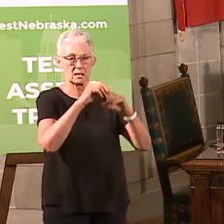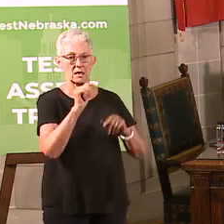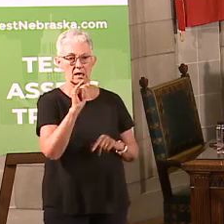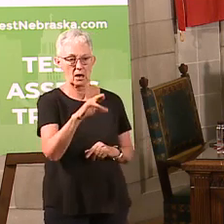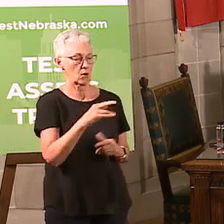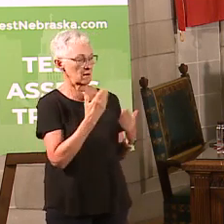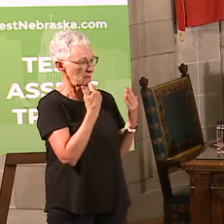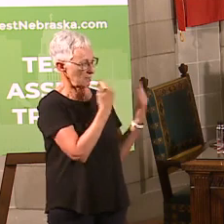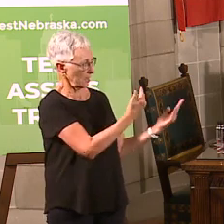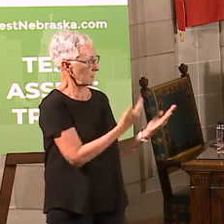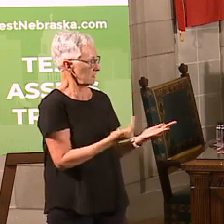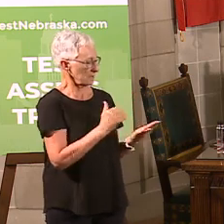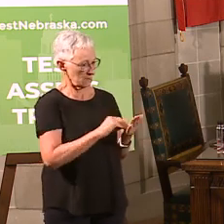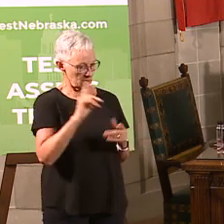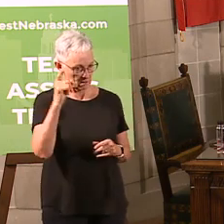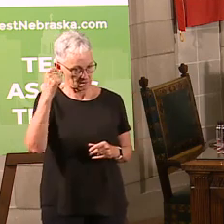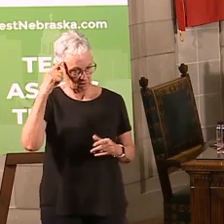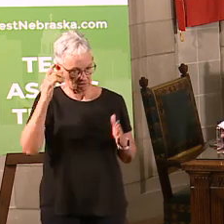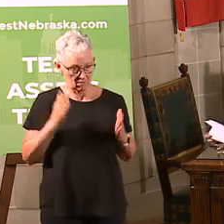Governor Ricketts.